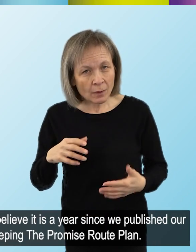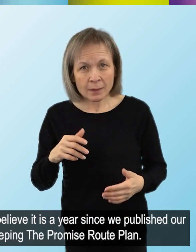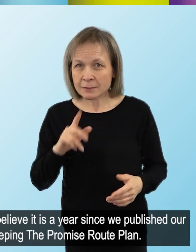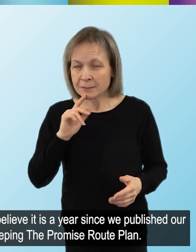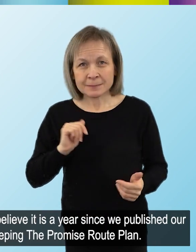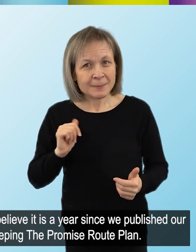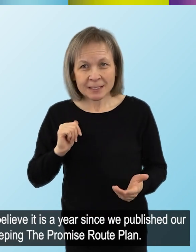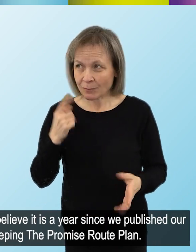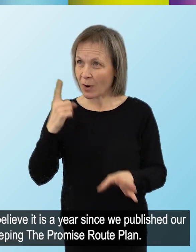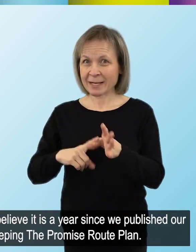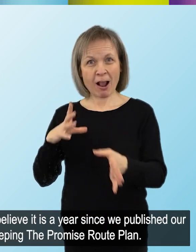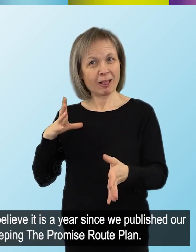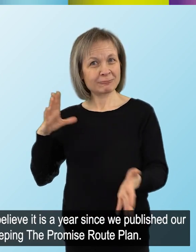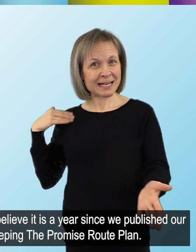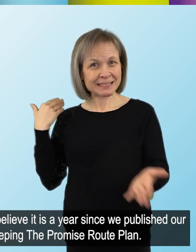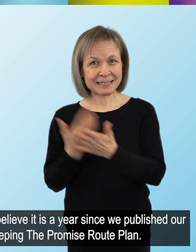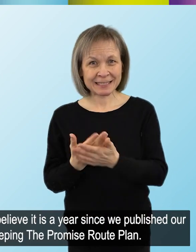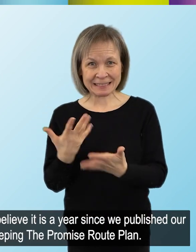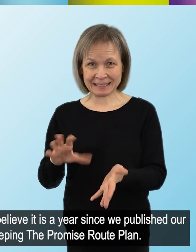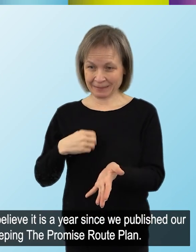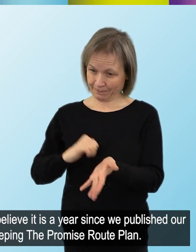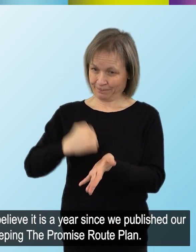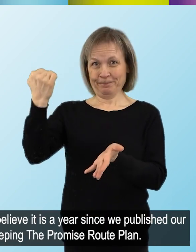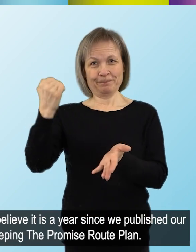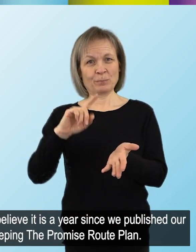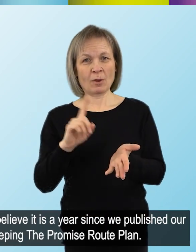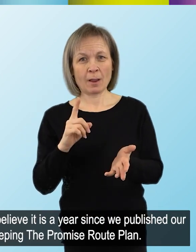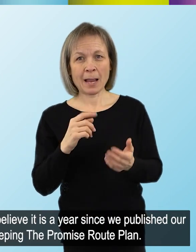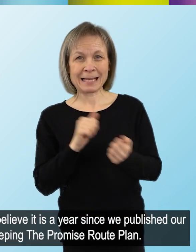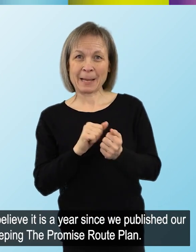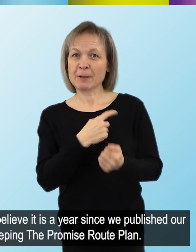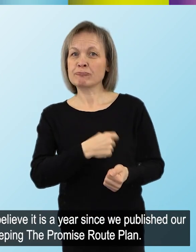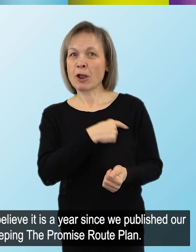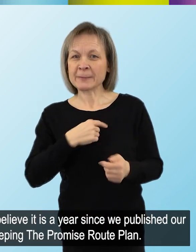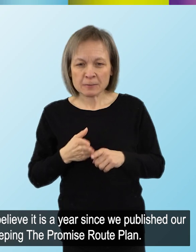It is hard to believe it is a year since we published our Keeping the Promise route plan.